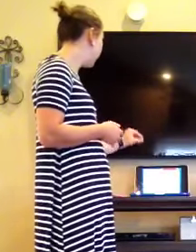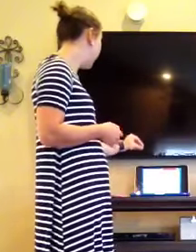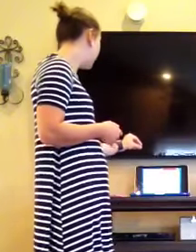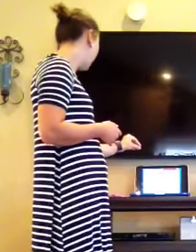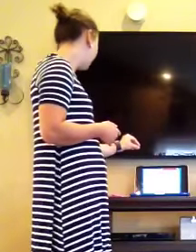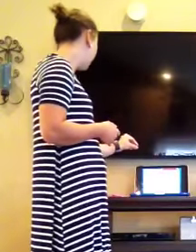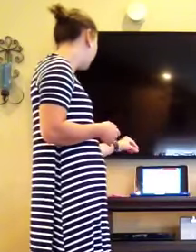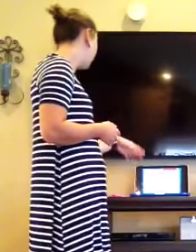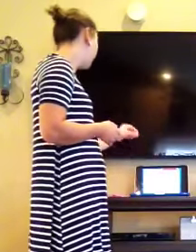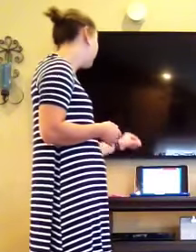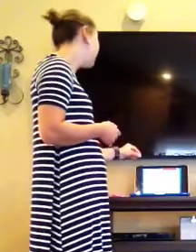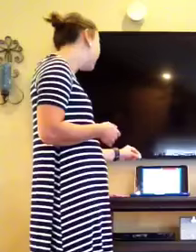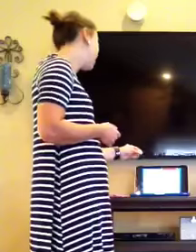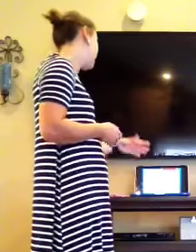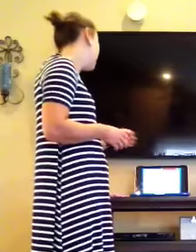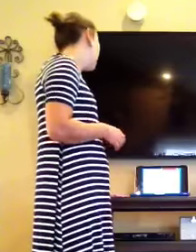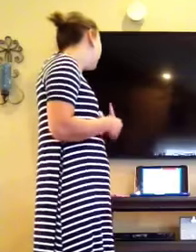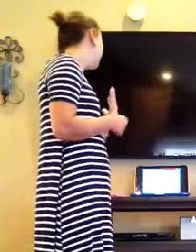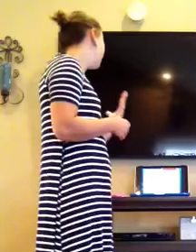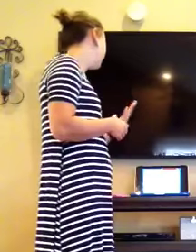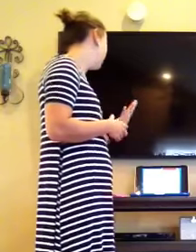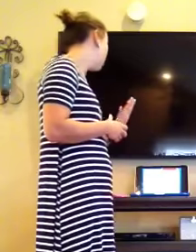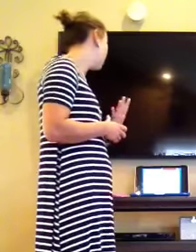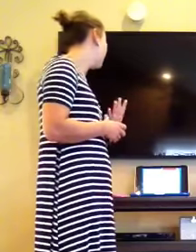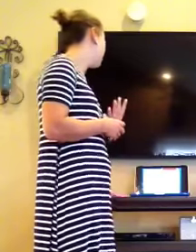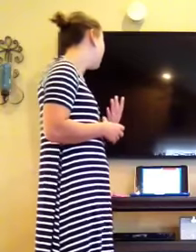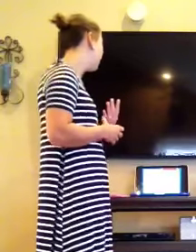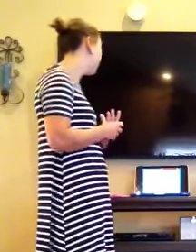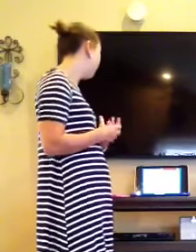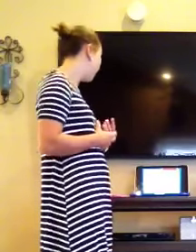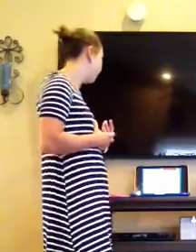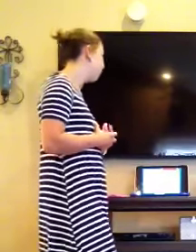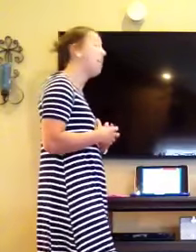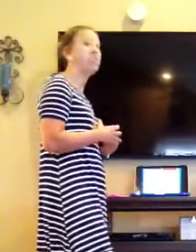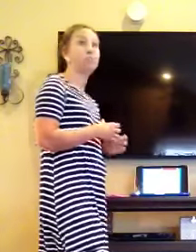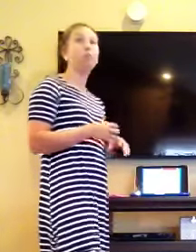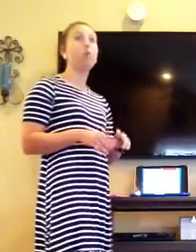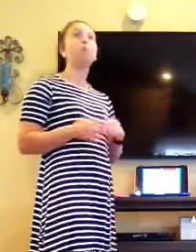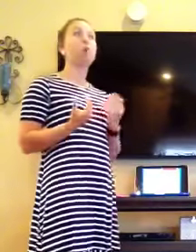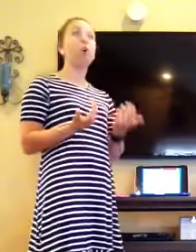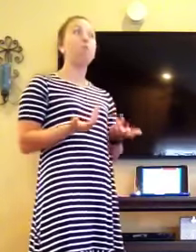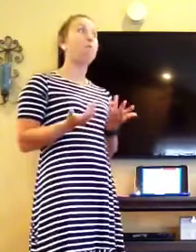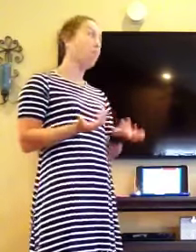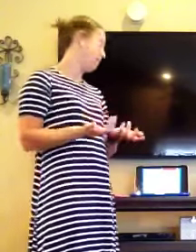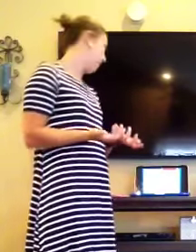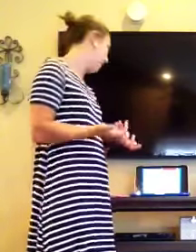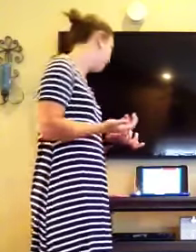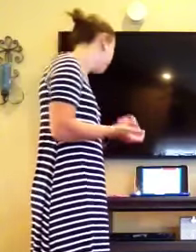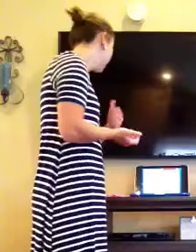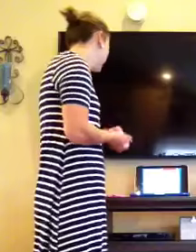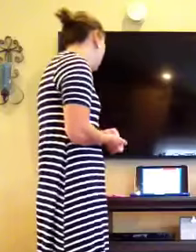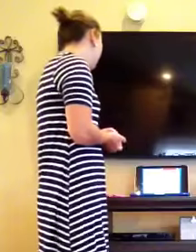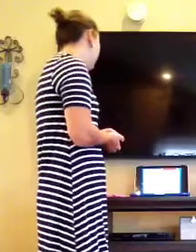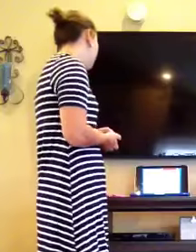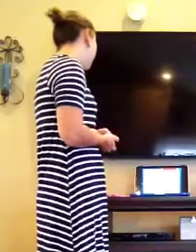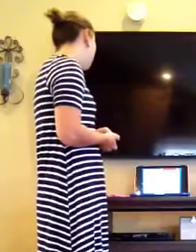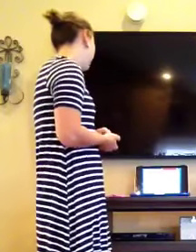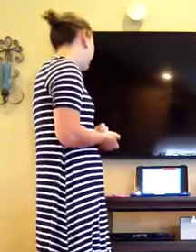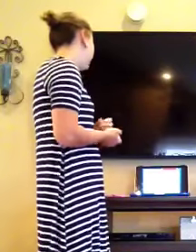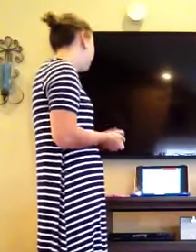thing that I found, it wasn't a study, but it just talks about the positive effects of classroom jobs are overwhelming. Research supports that teachers